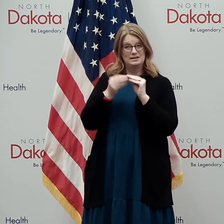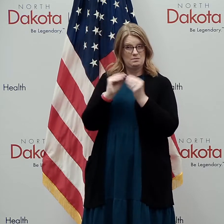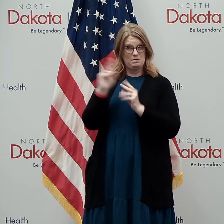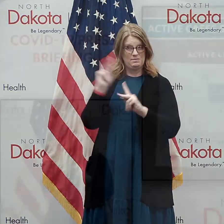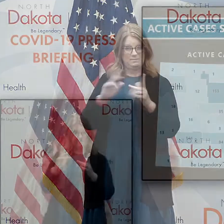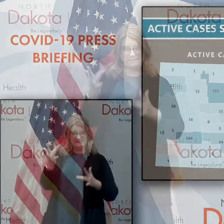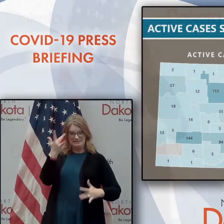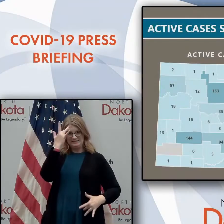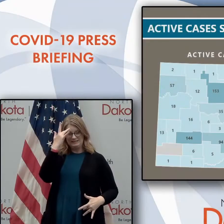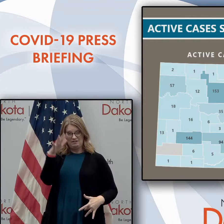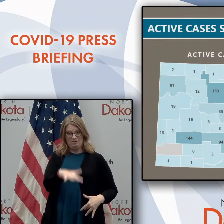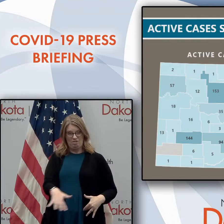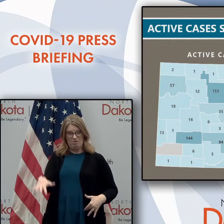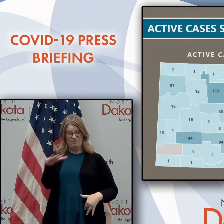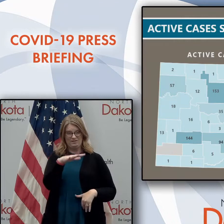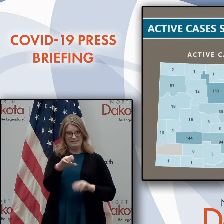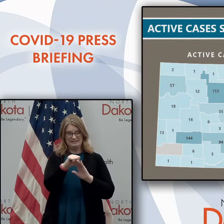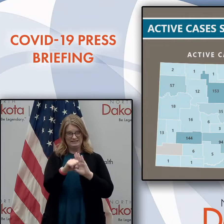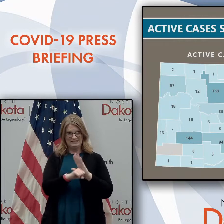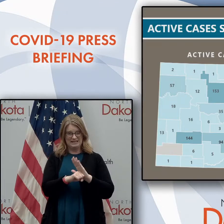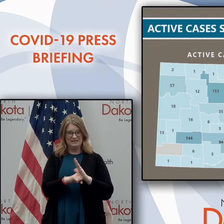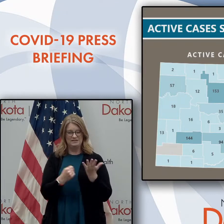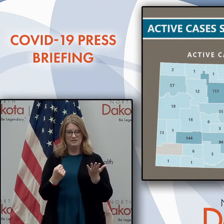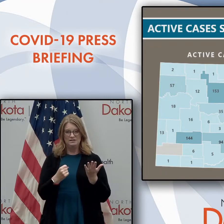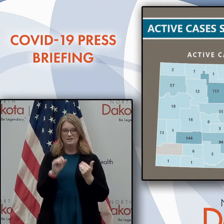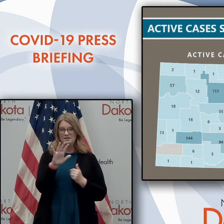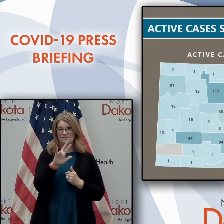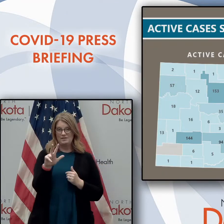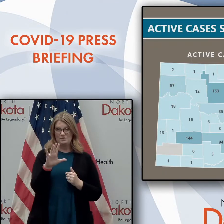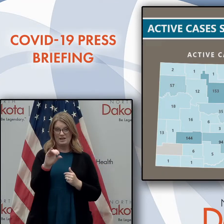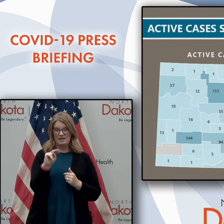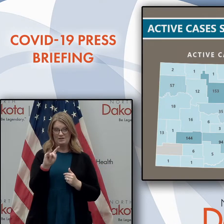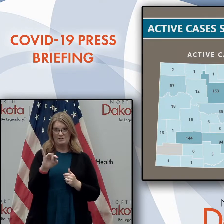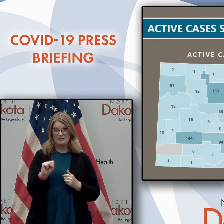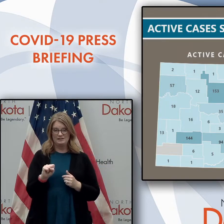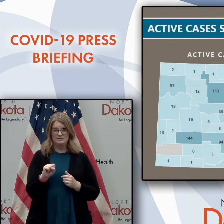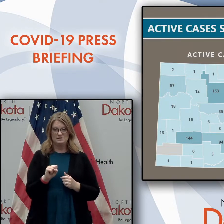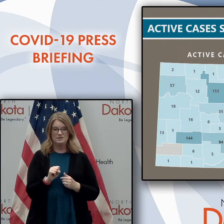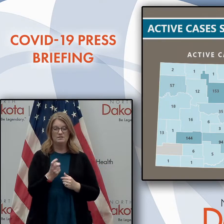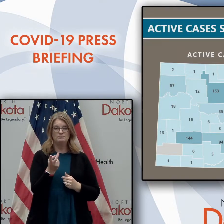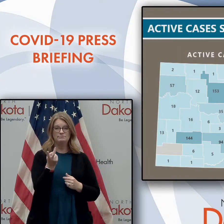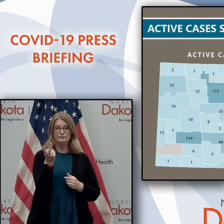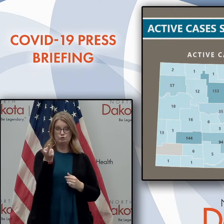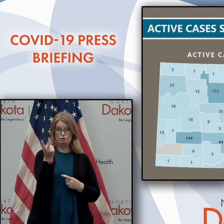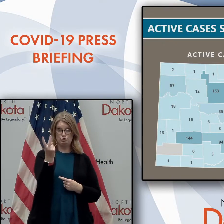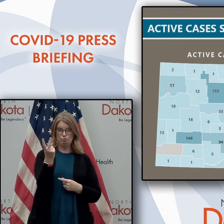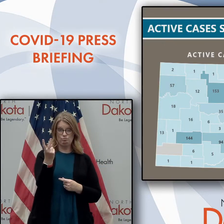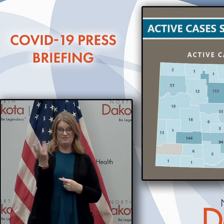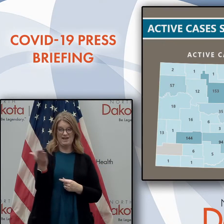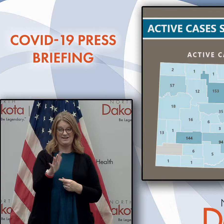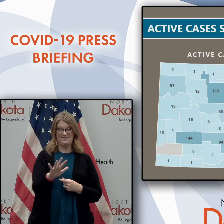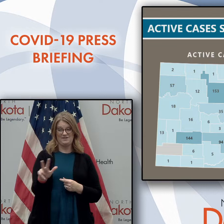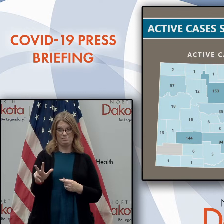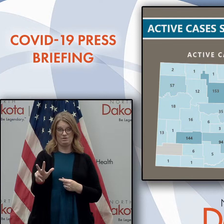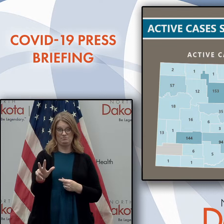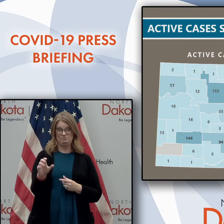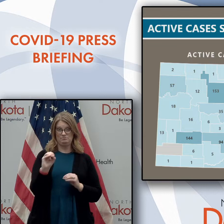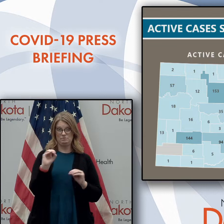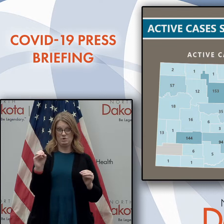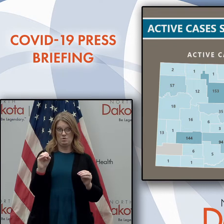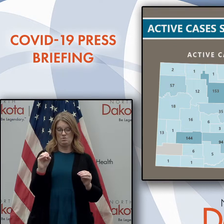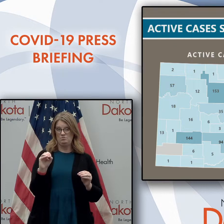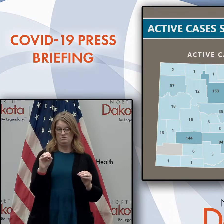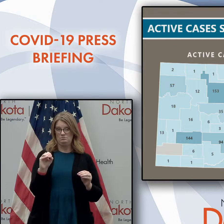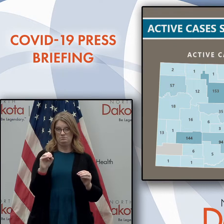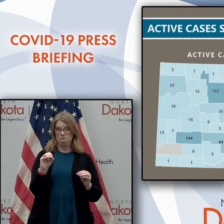map, we now have, of all the 53 counties, we've only got 2 right now which do not have active cases. That'd be Towner up on